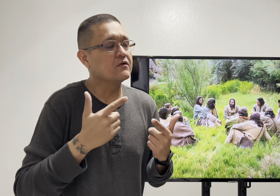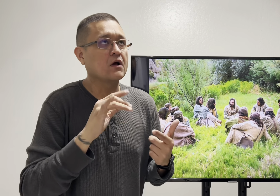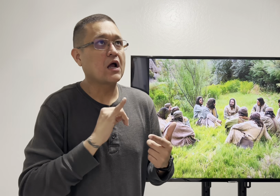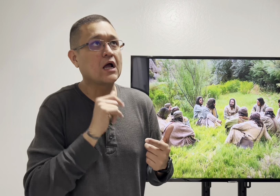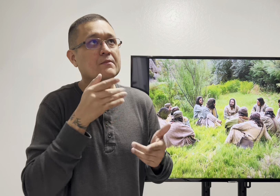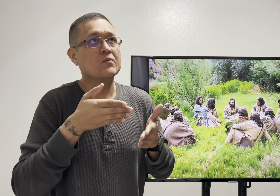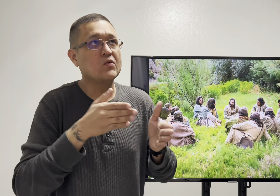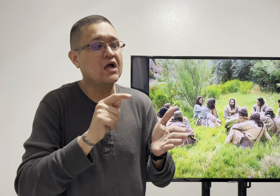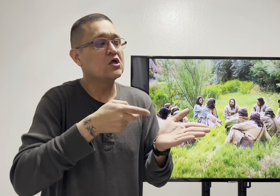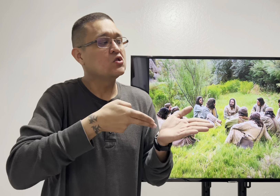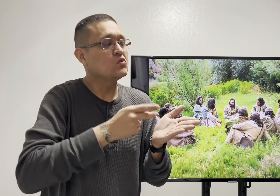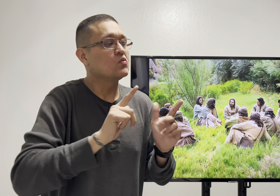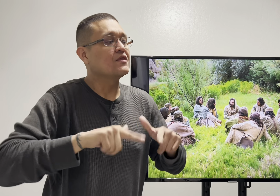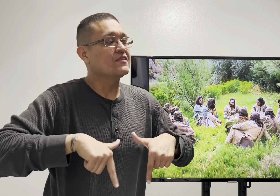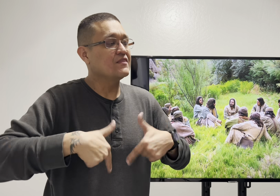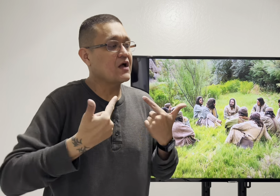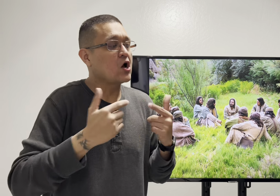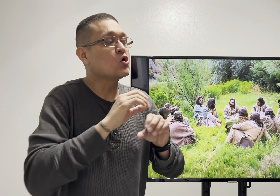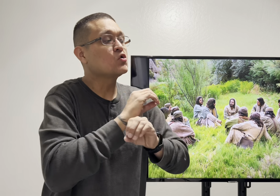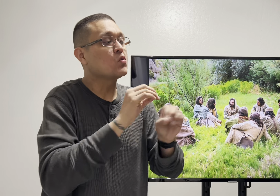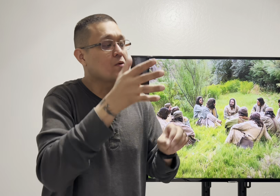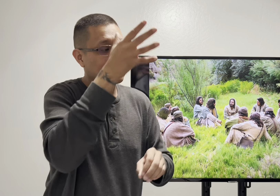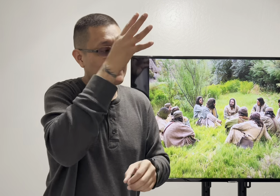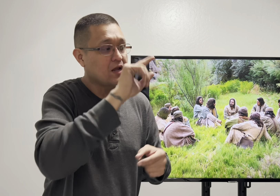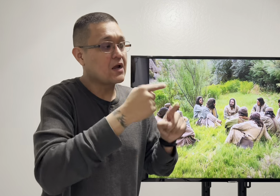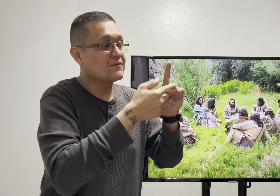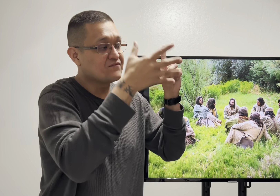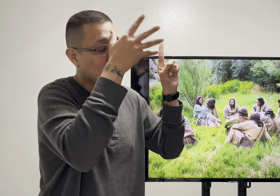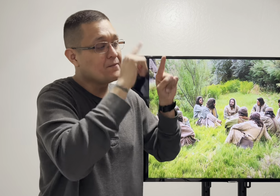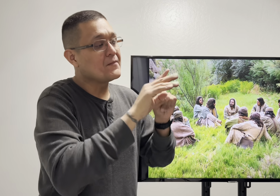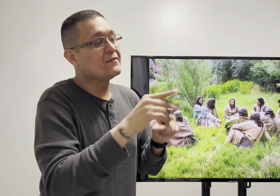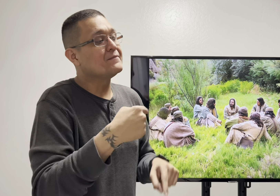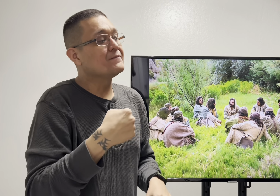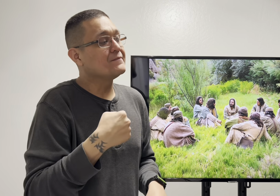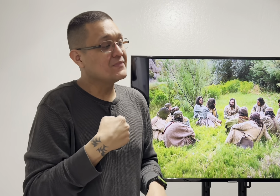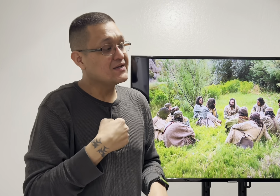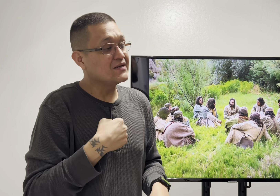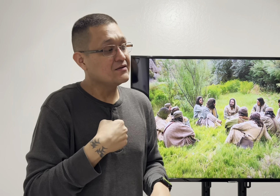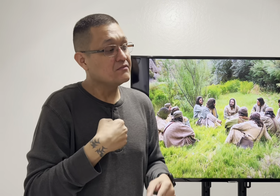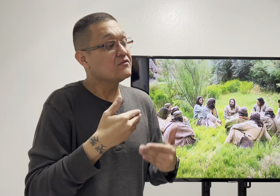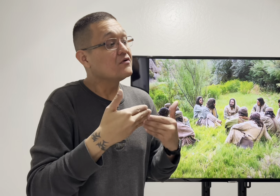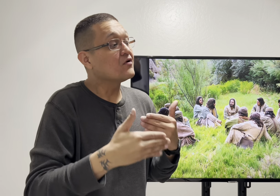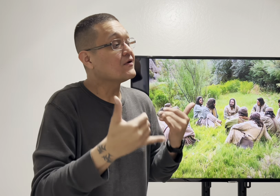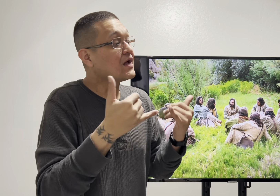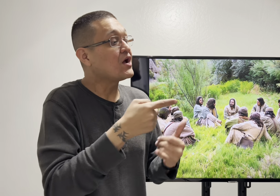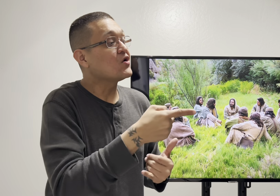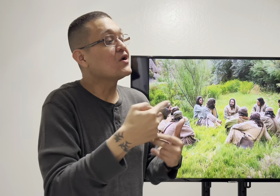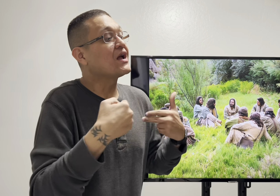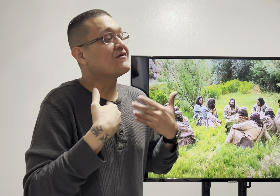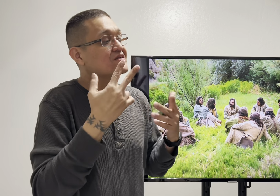I am the truth, I am the life. And no man can come to the Father but by me.